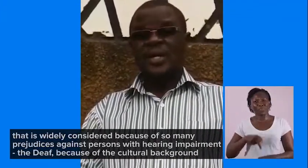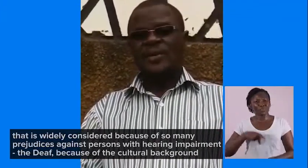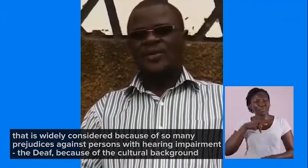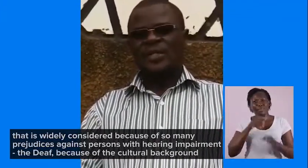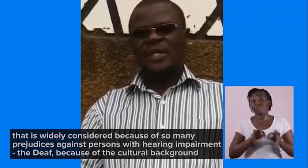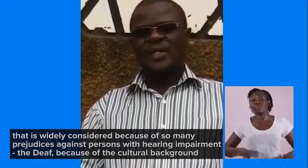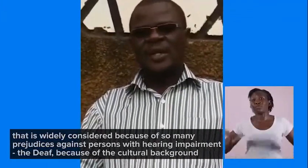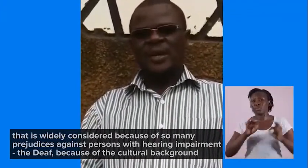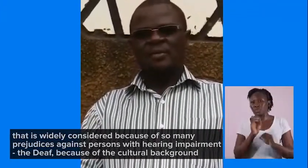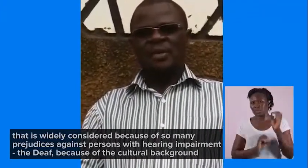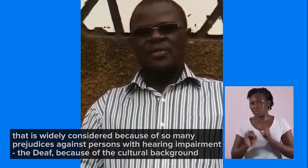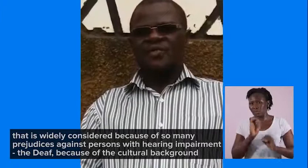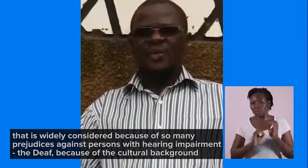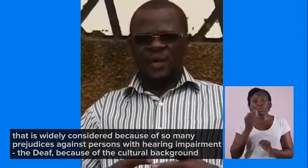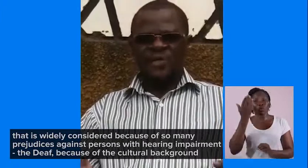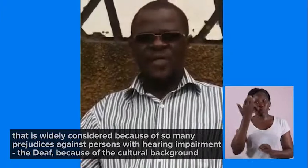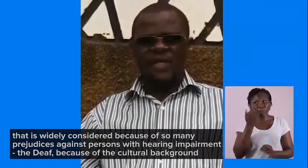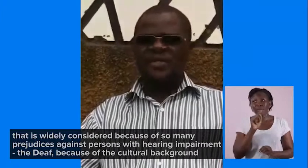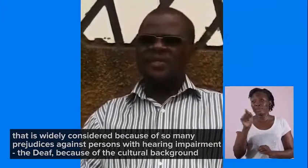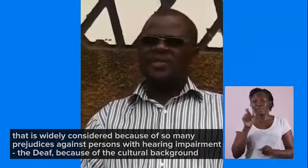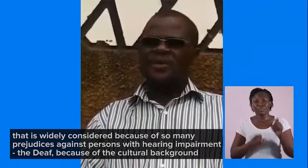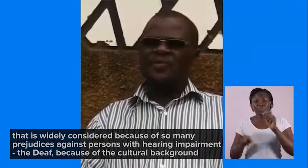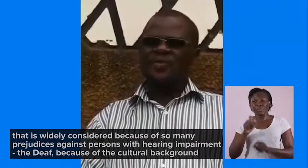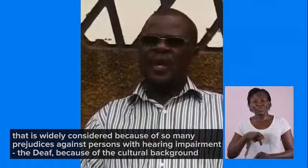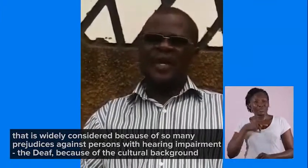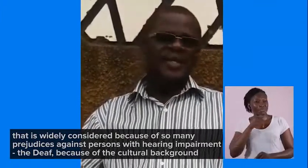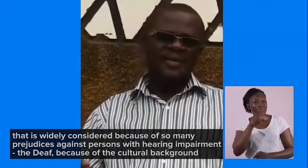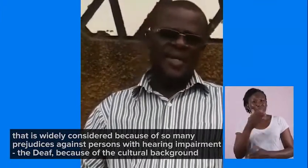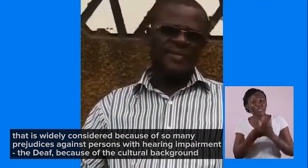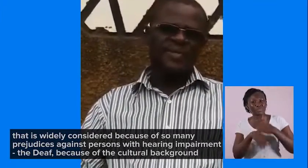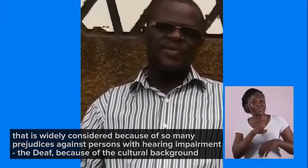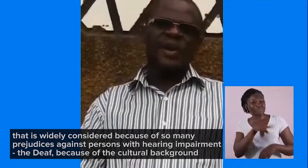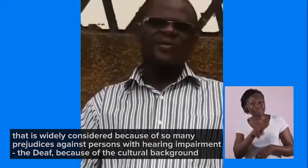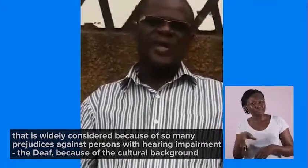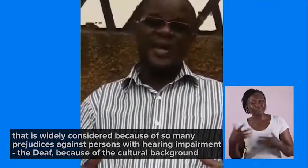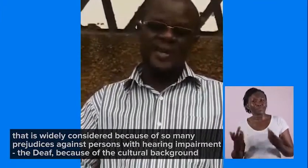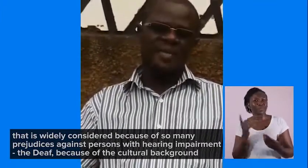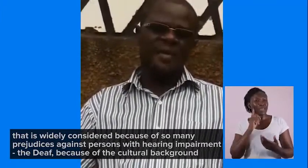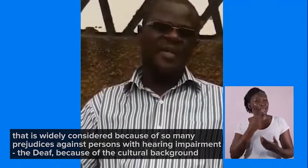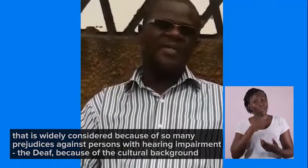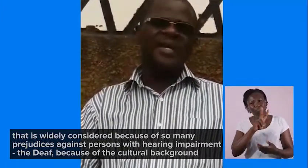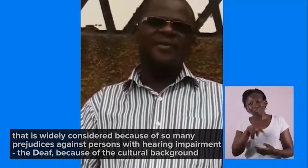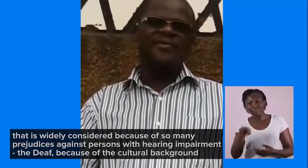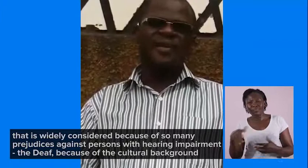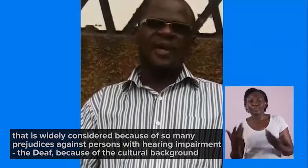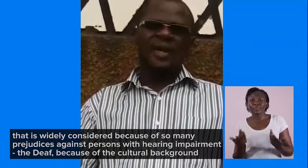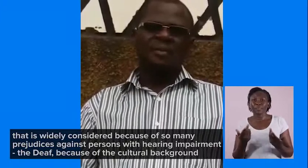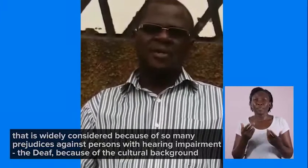widely considered because of the prejudices against persons who have hearing impairments, the deaf, because of